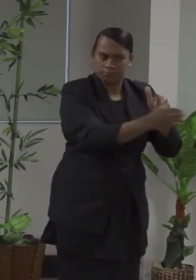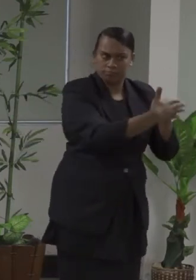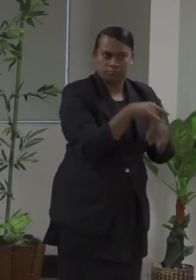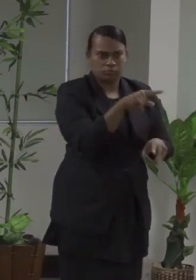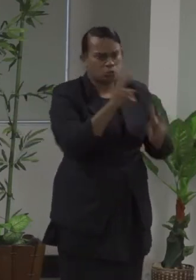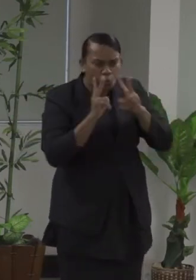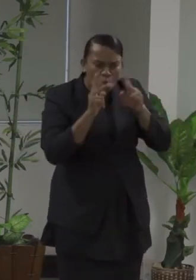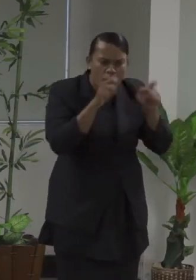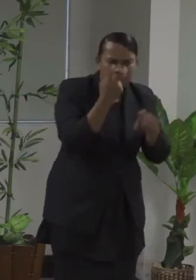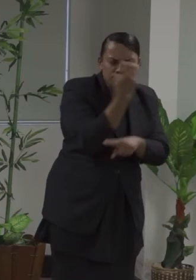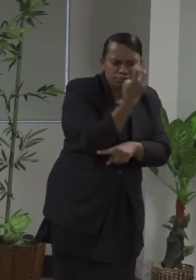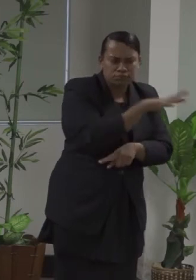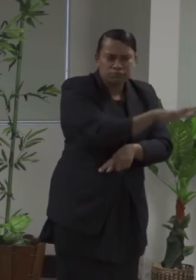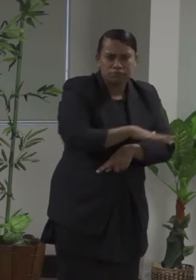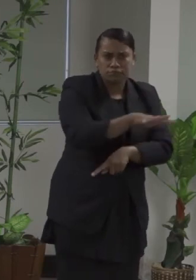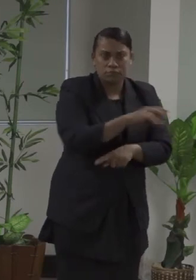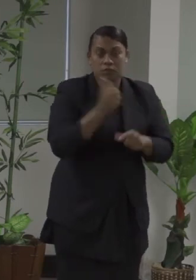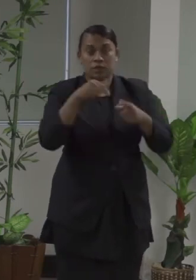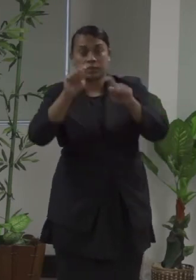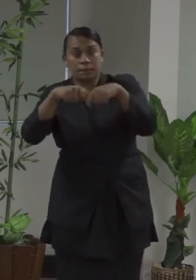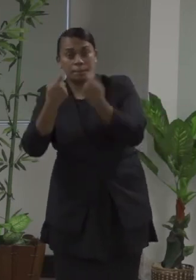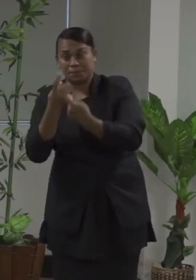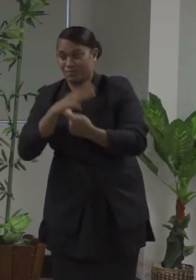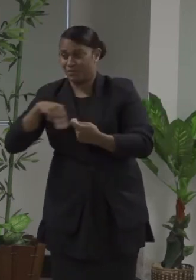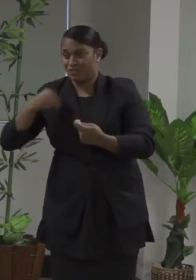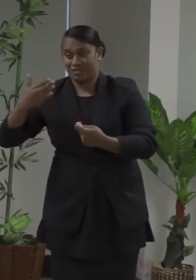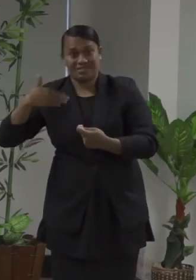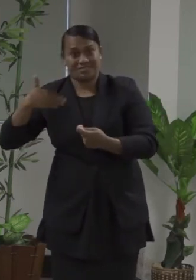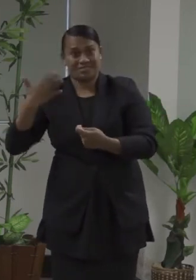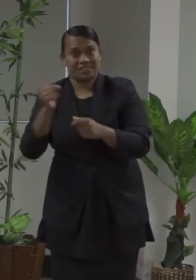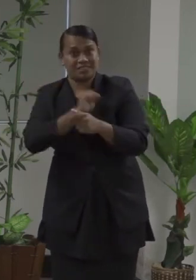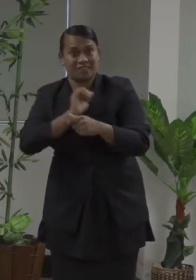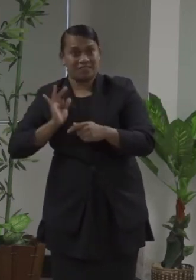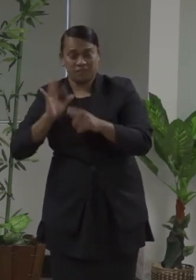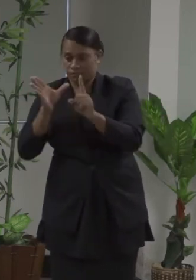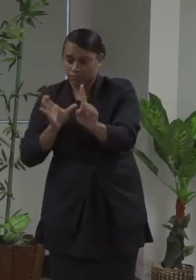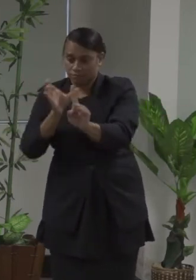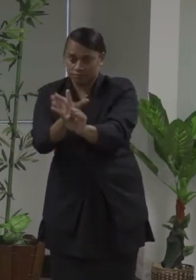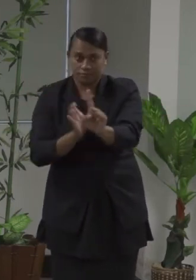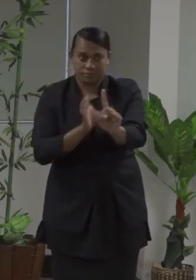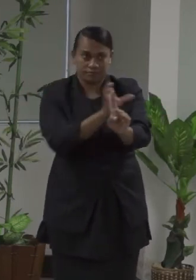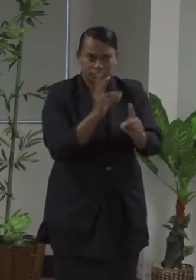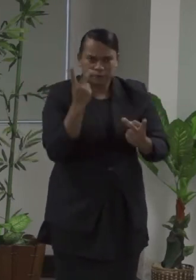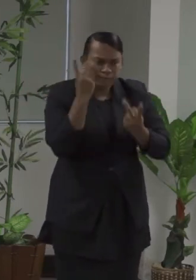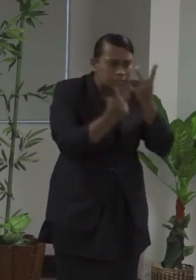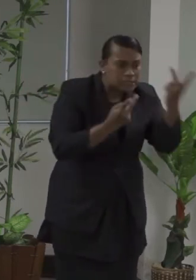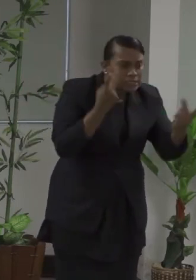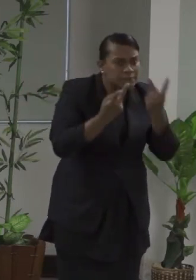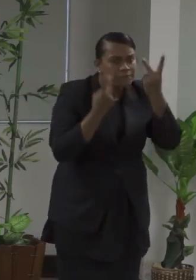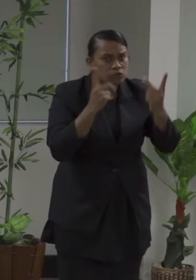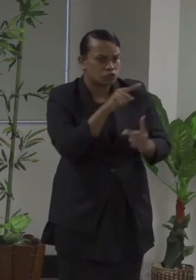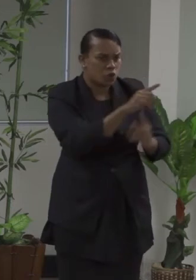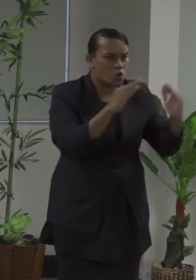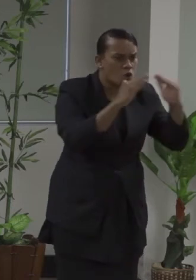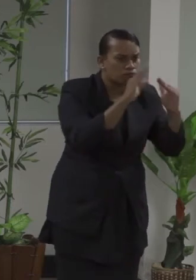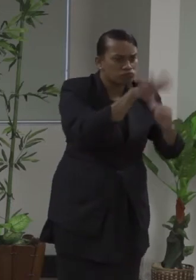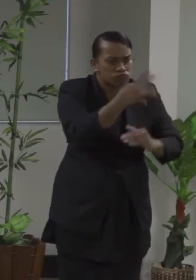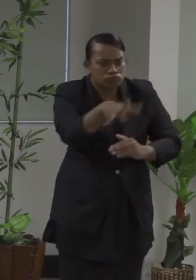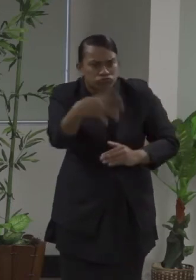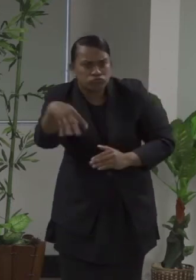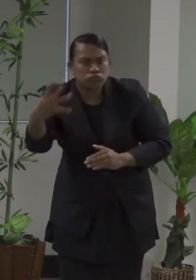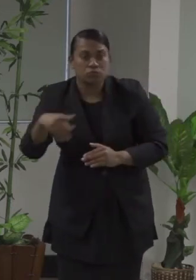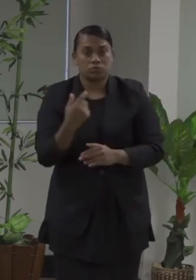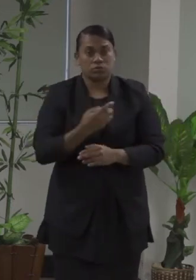they are visited and assessed during the period of quarantine. And just to